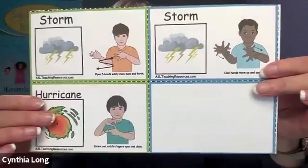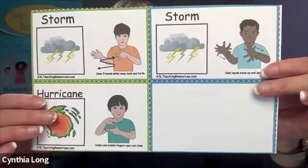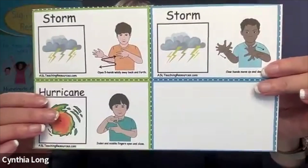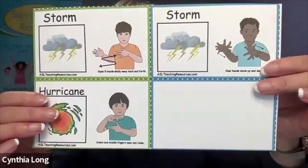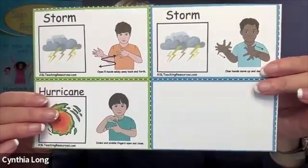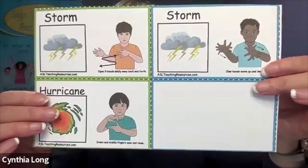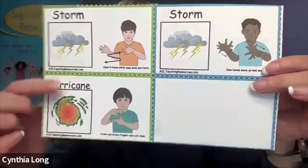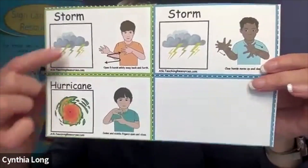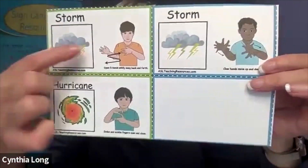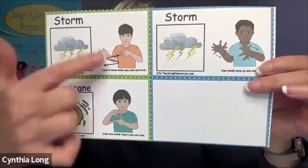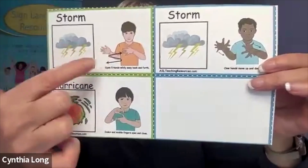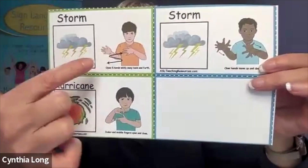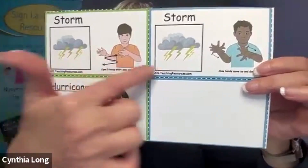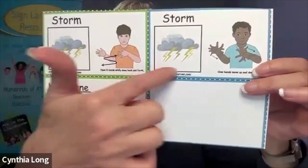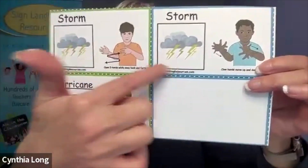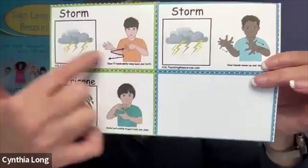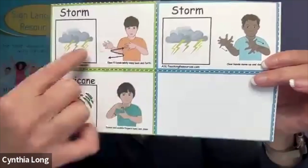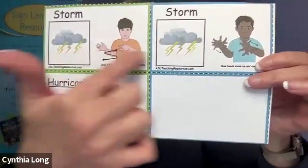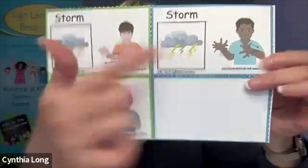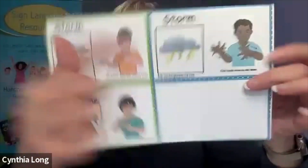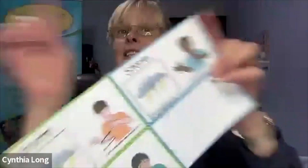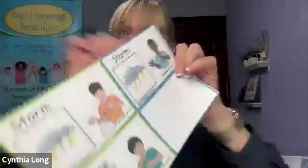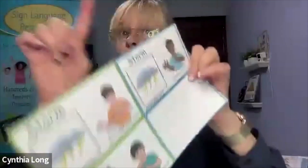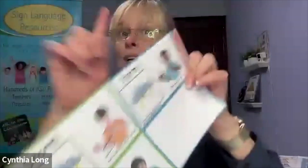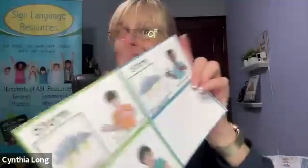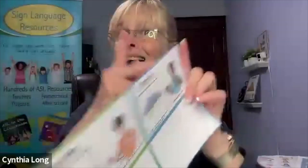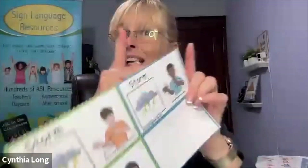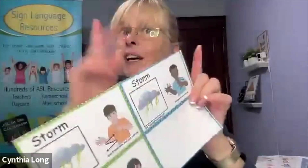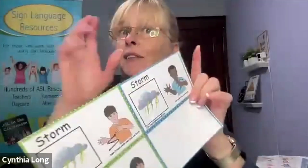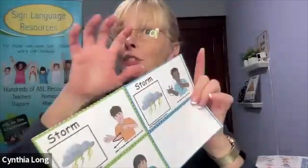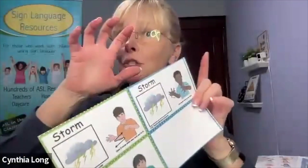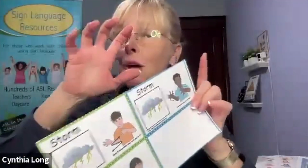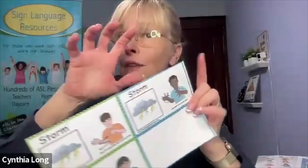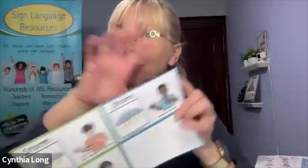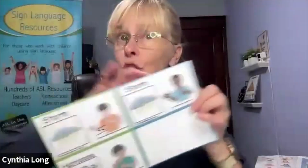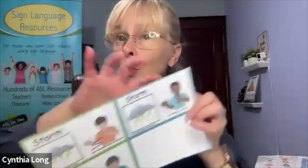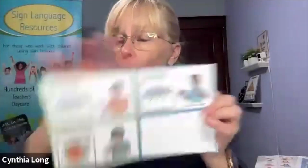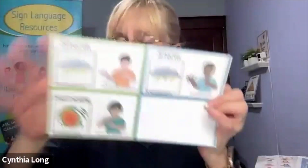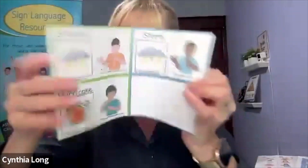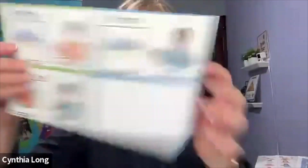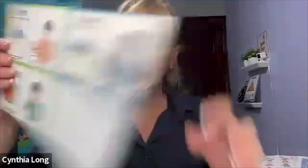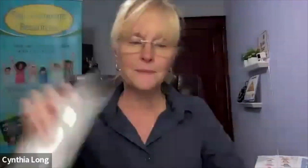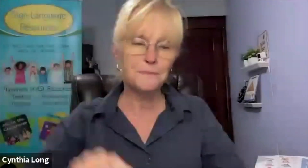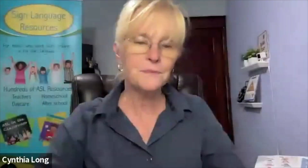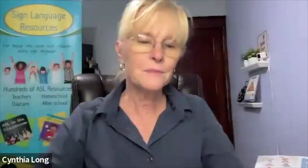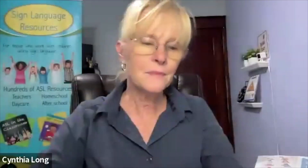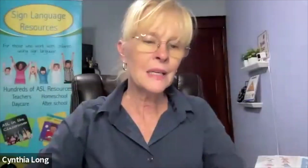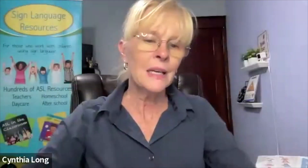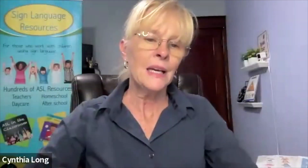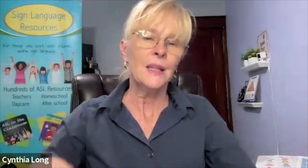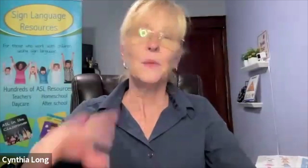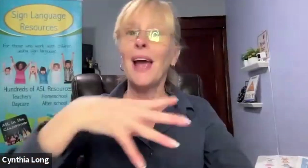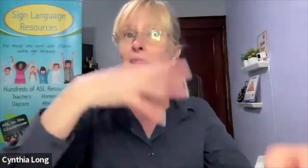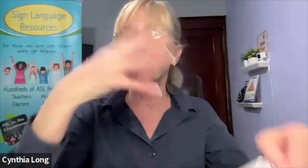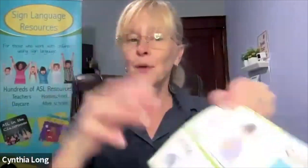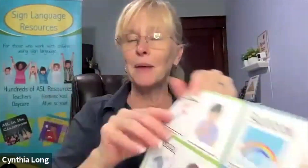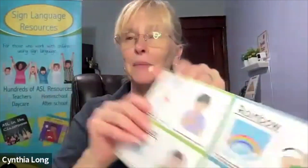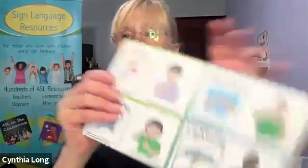different kinds of things. This is a different kind of storm. And you have the rainbow too